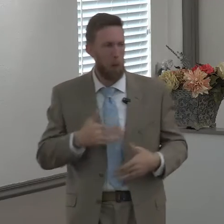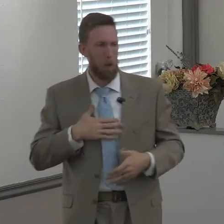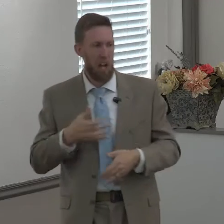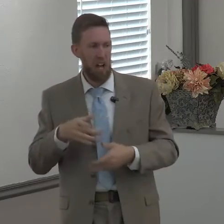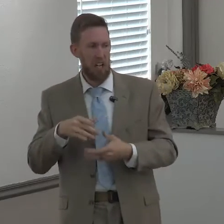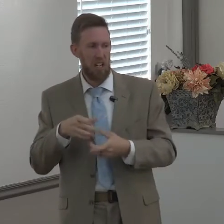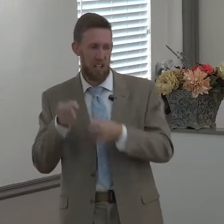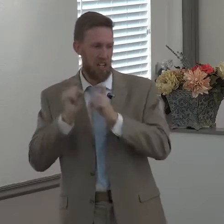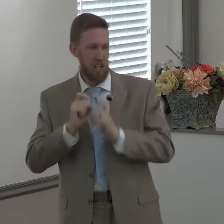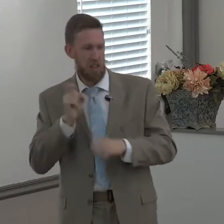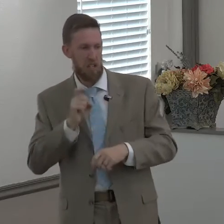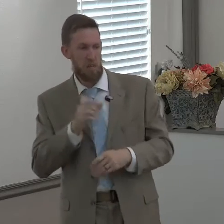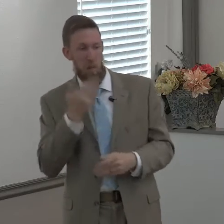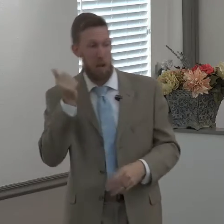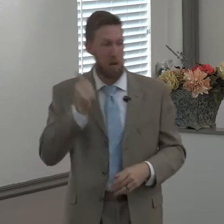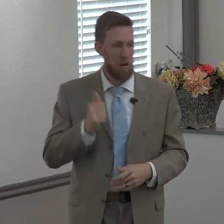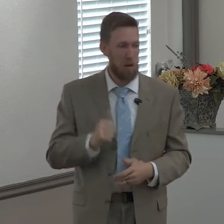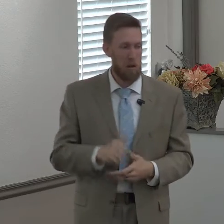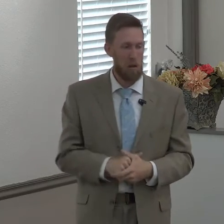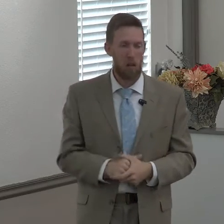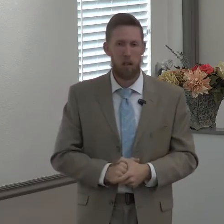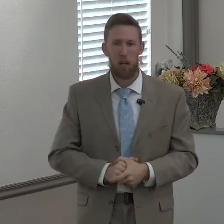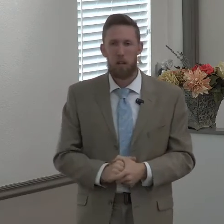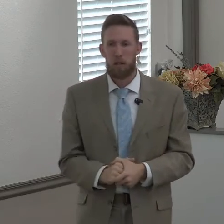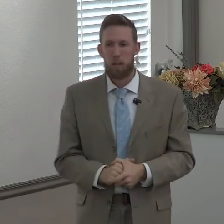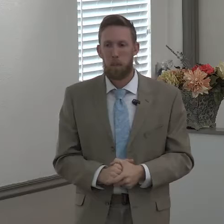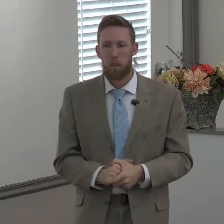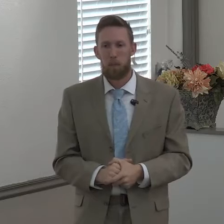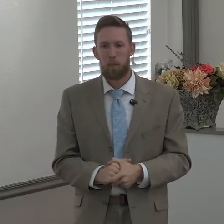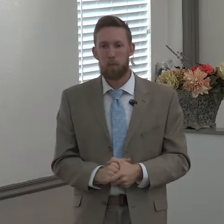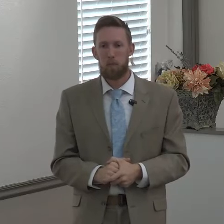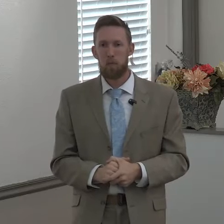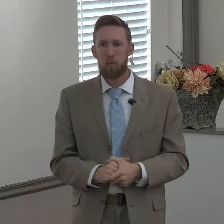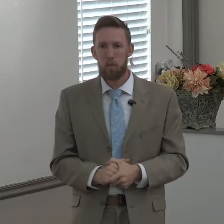in the area of so-called spiritual gifts.